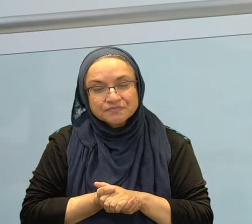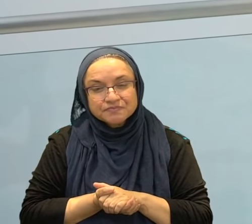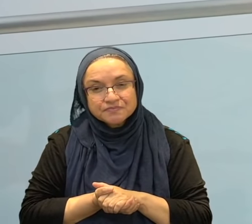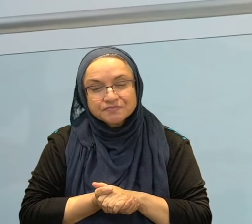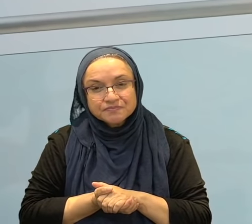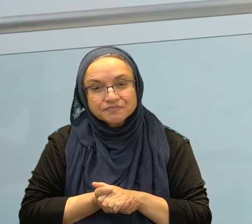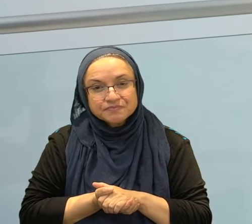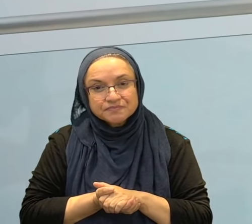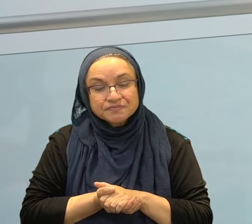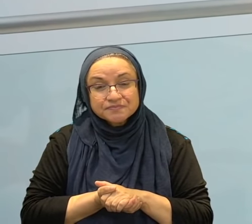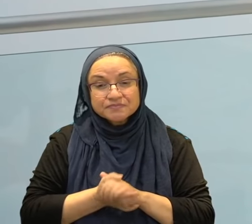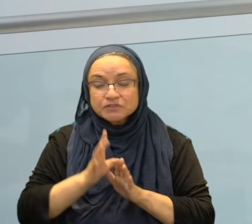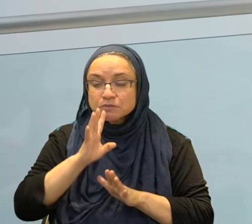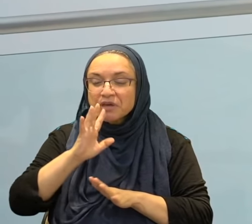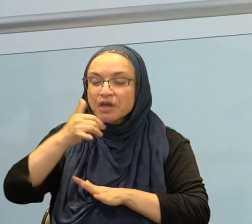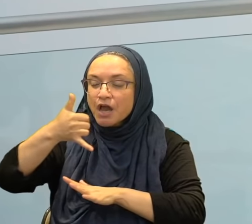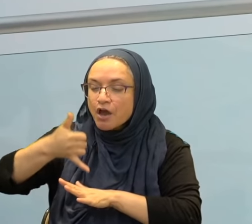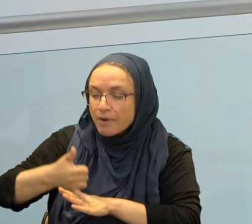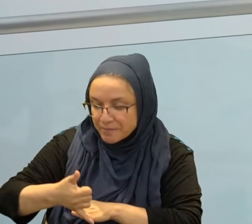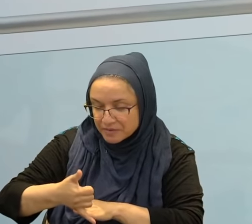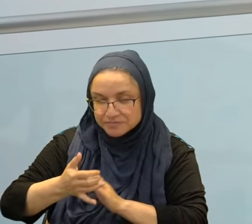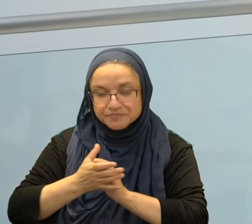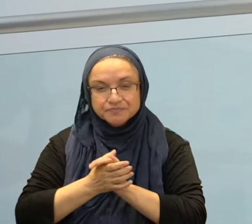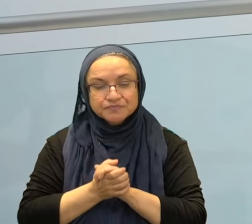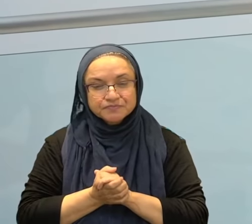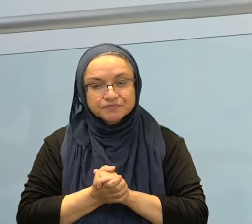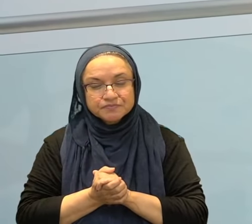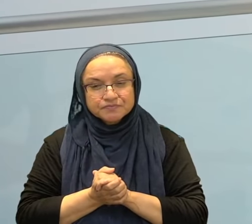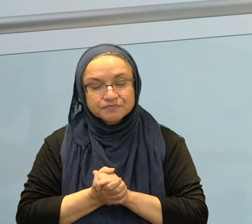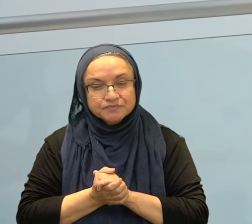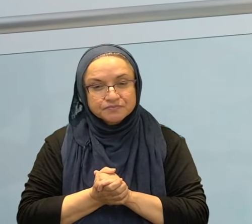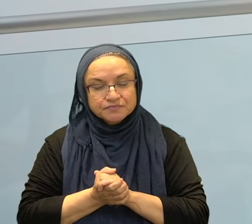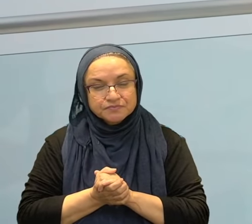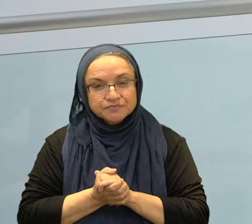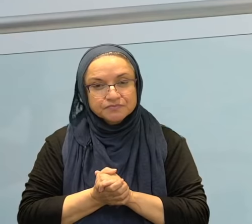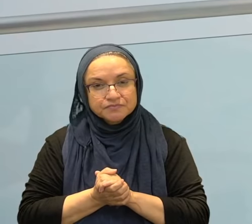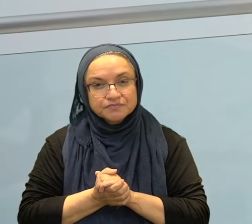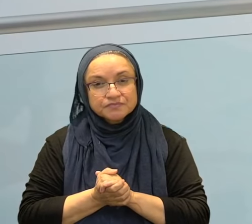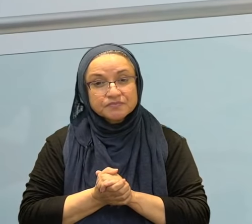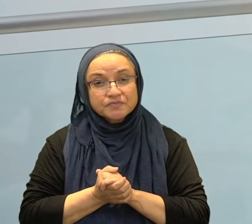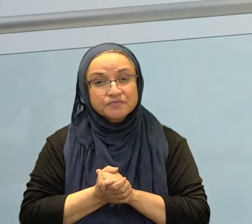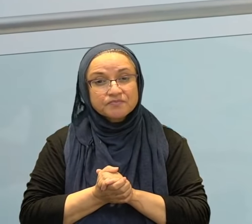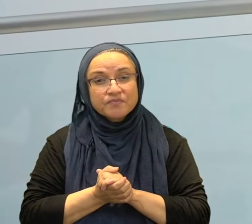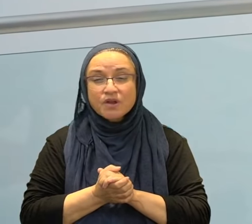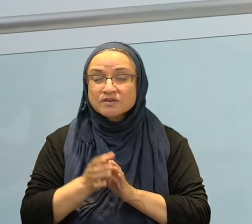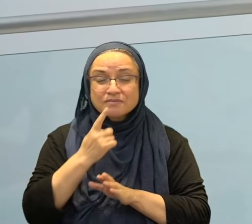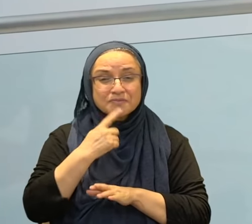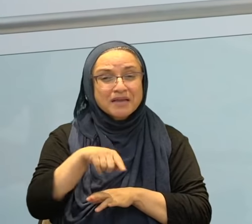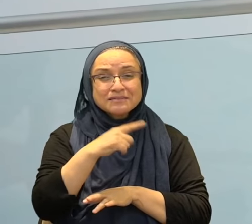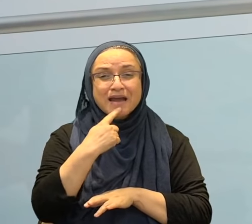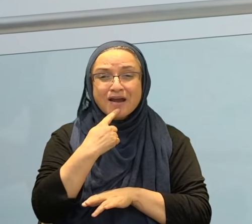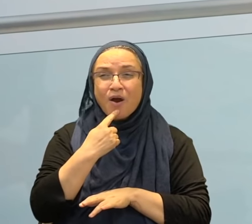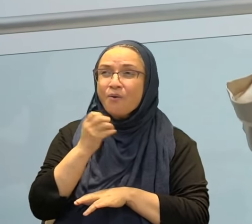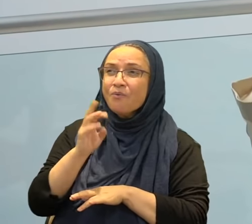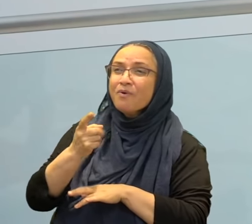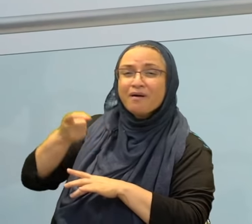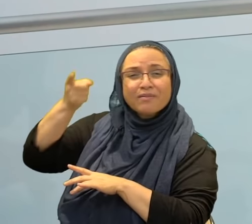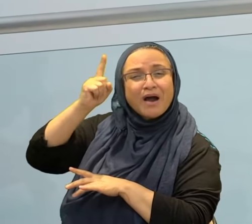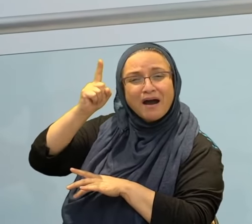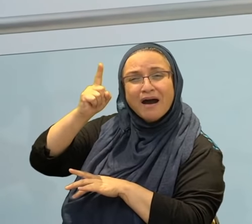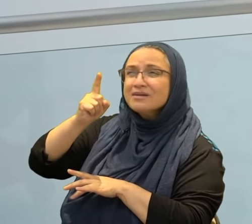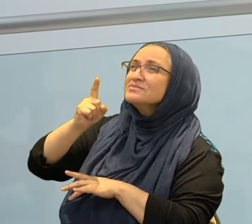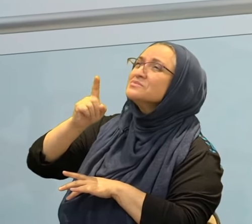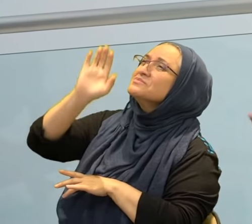For what you would descend upon me, your blessings. I'm in need of your blessings. Ya Allah, I'm feeling overwhelmed. Ya Allah, I don't where do I go from here?